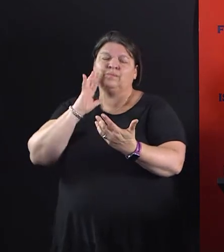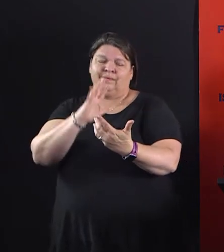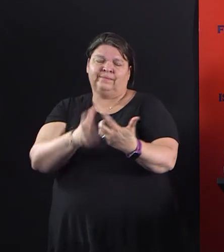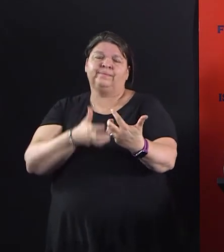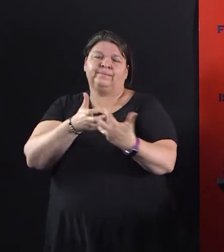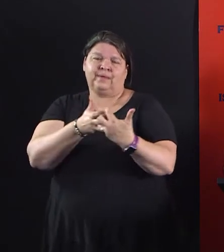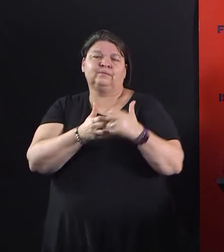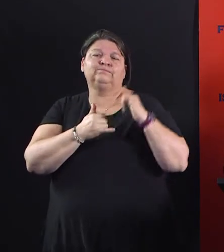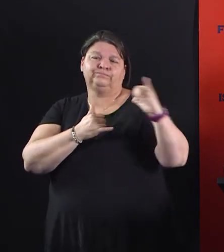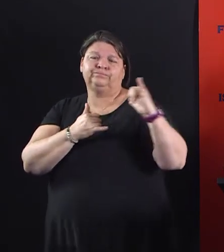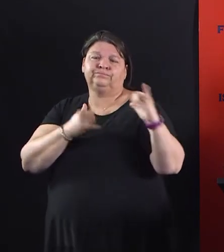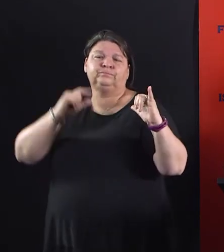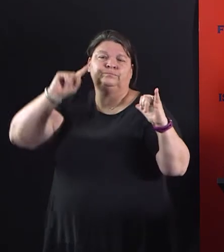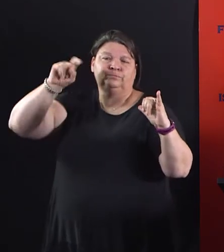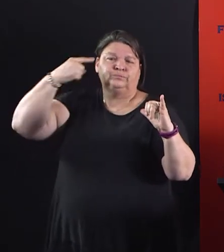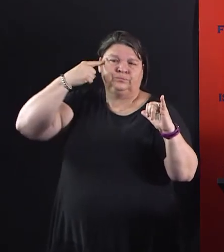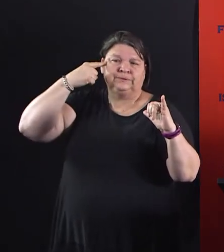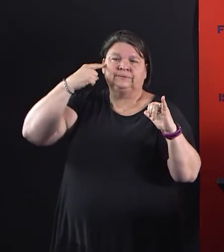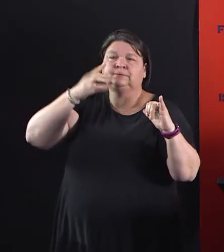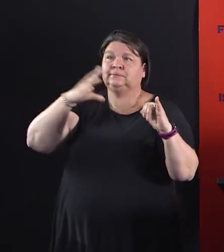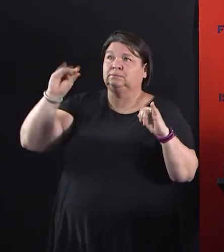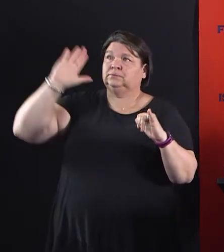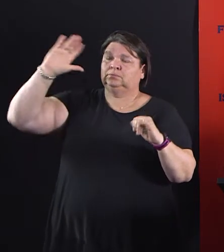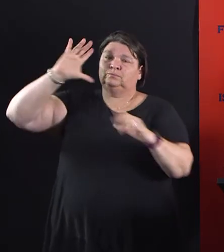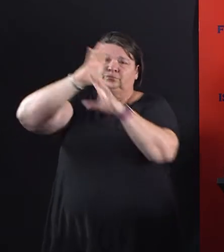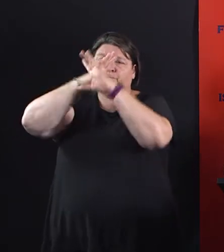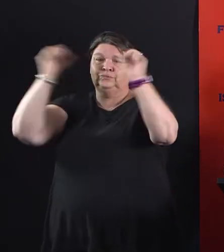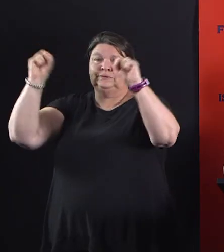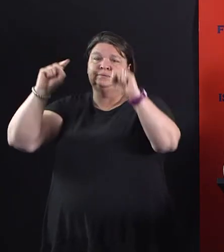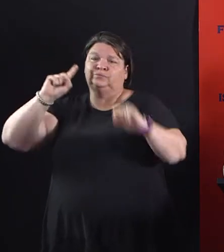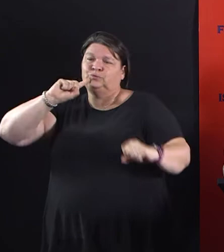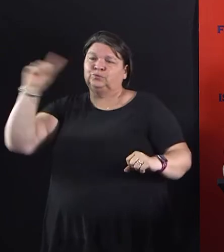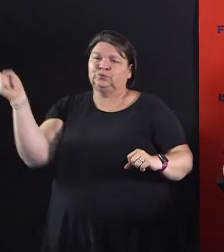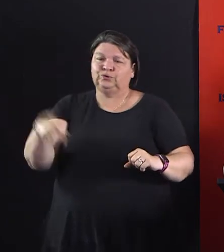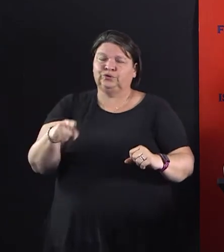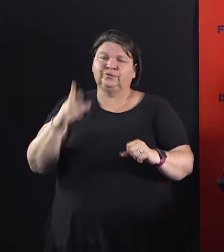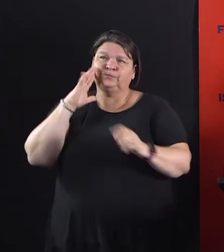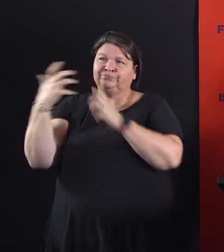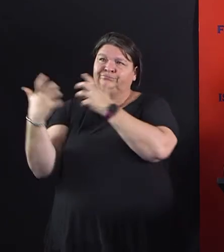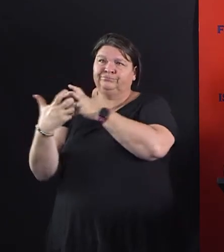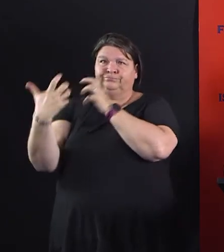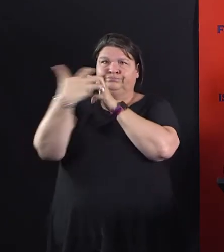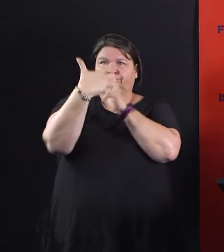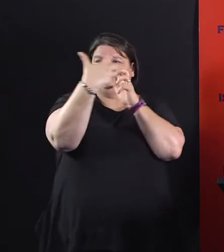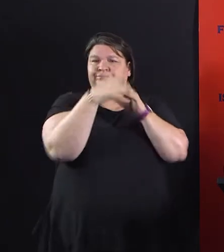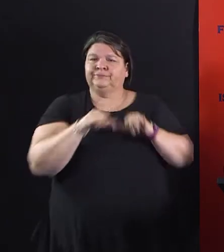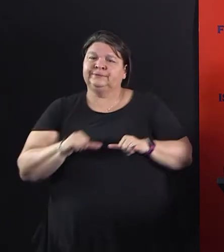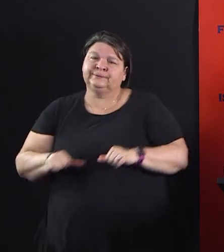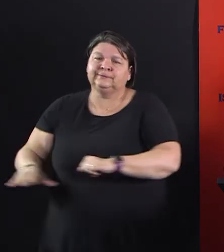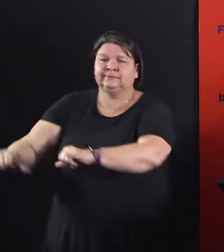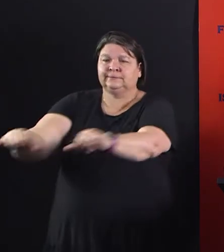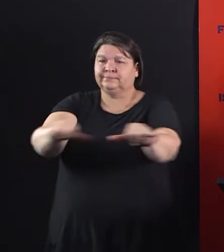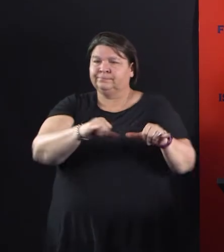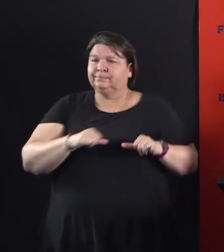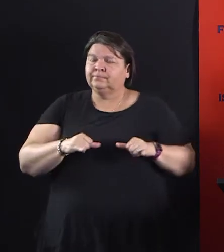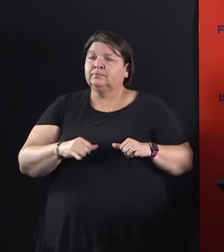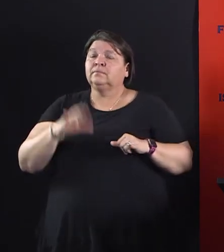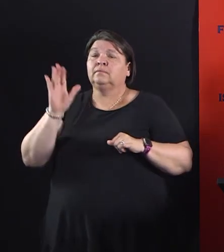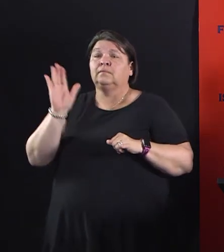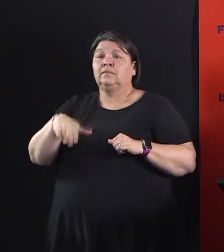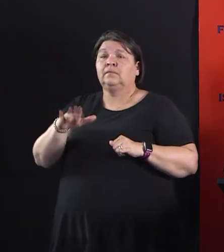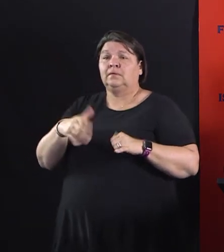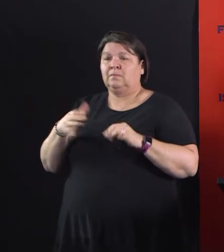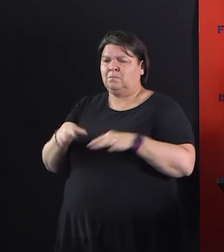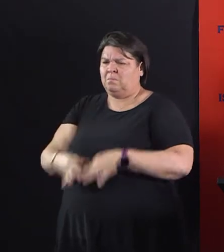think it's important that we stay in sync. The other big cities and the big counties in Texas will also be extending theirs